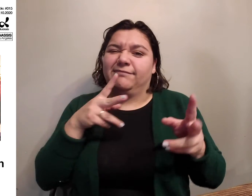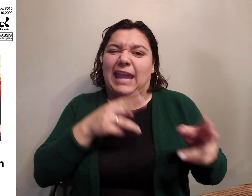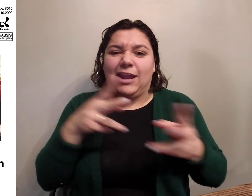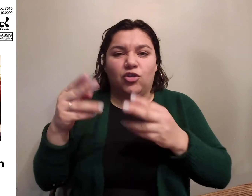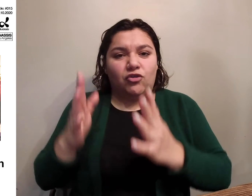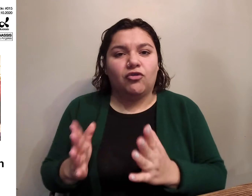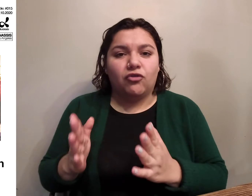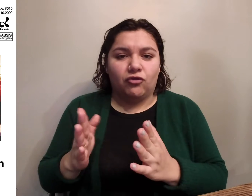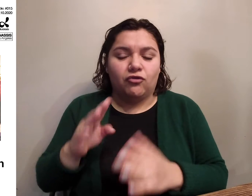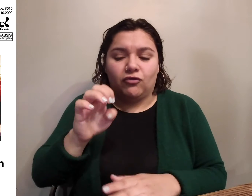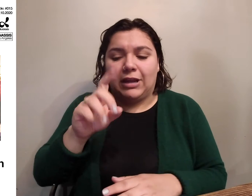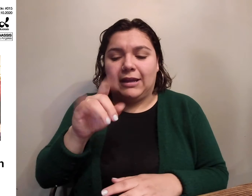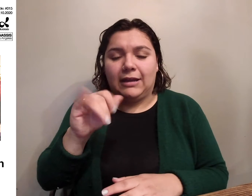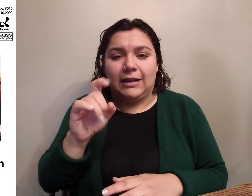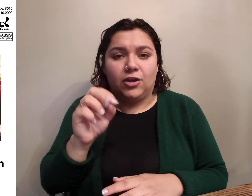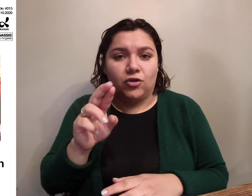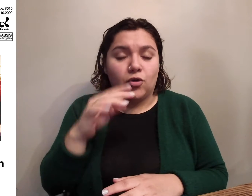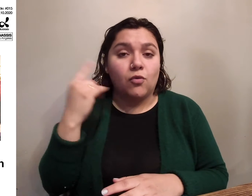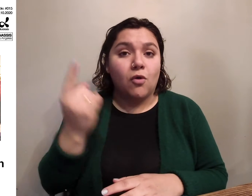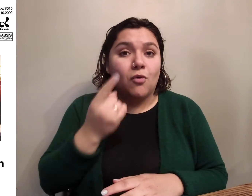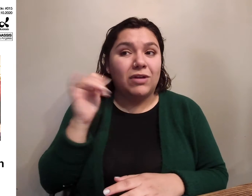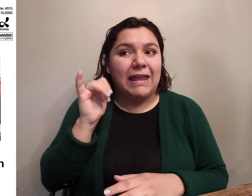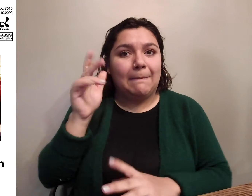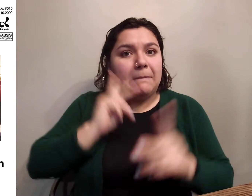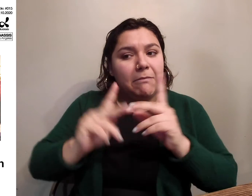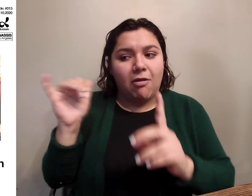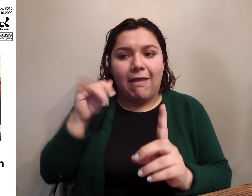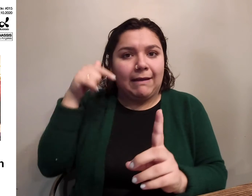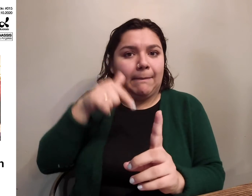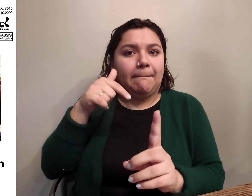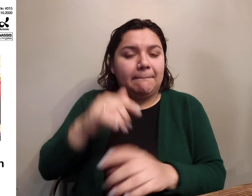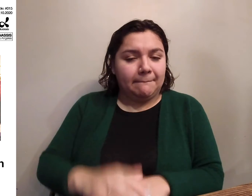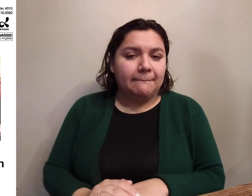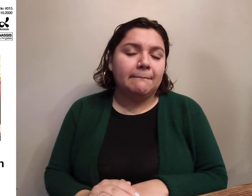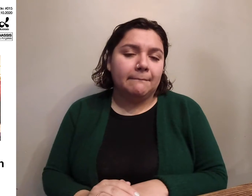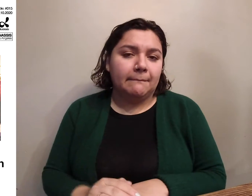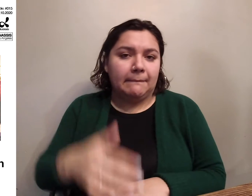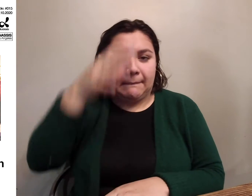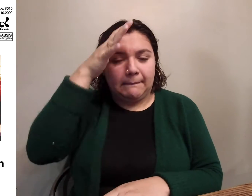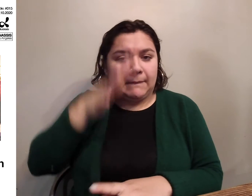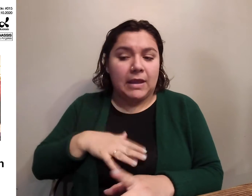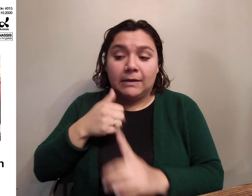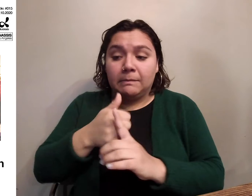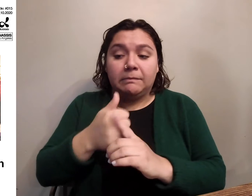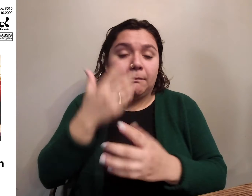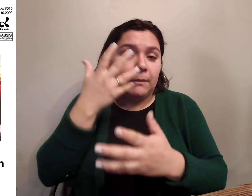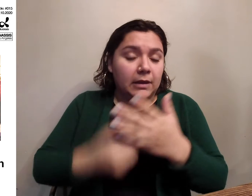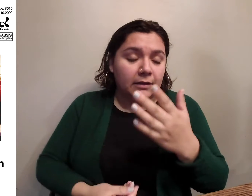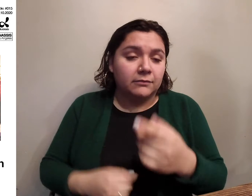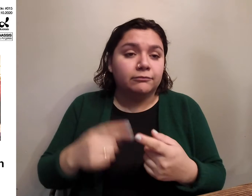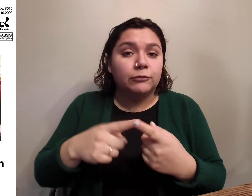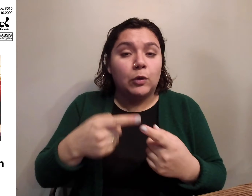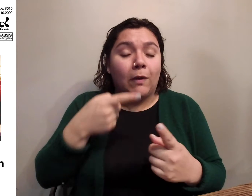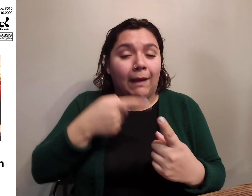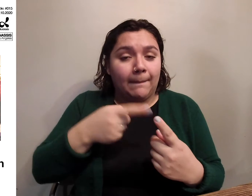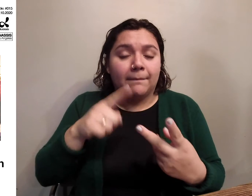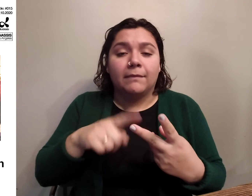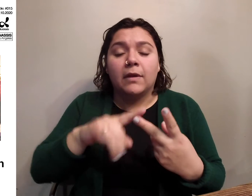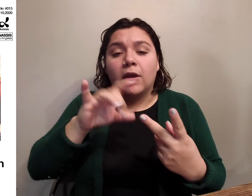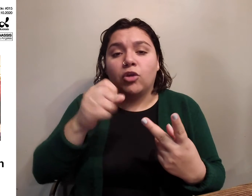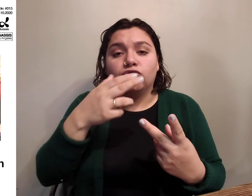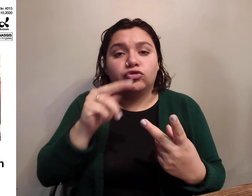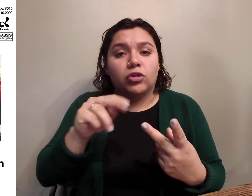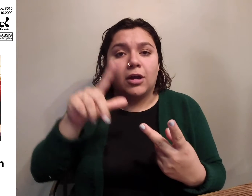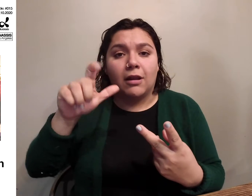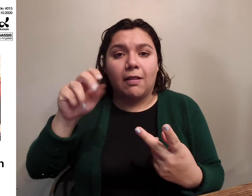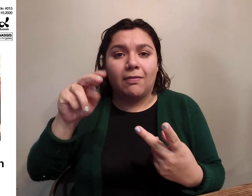was always songwriters like him, you know, like him and John Lennon and Chris